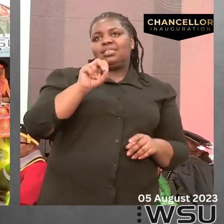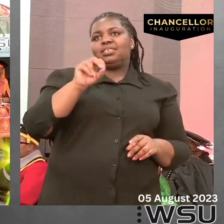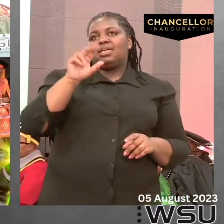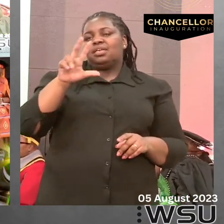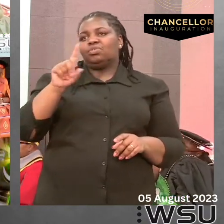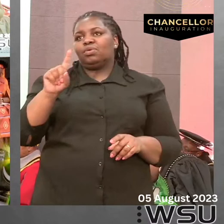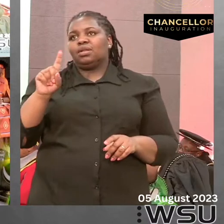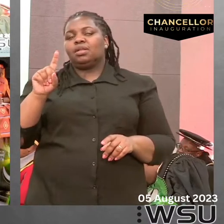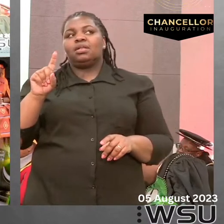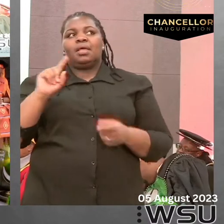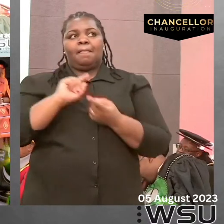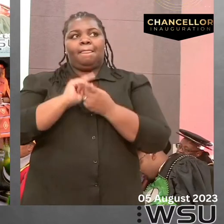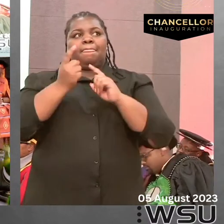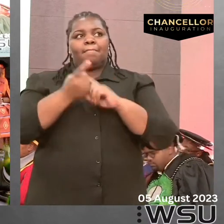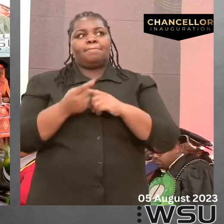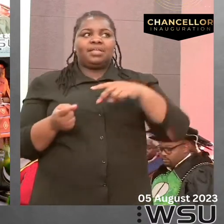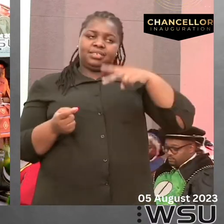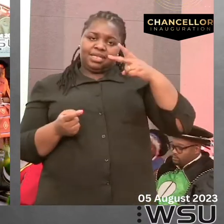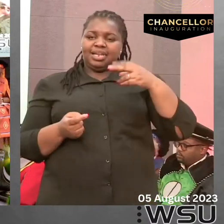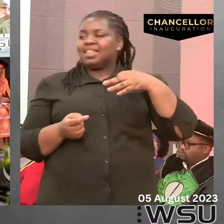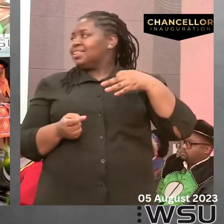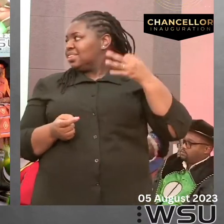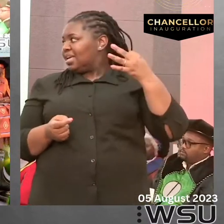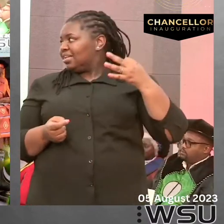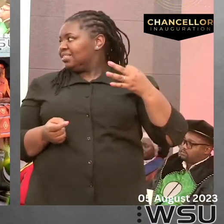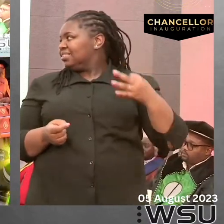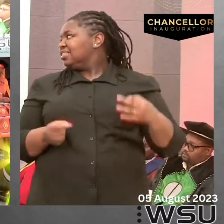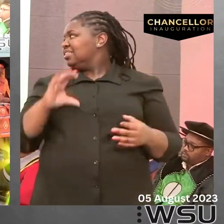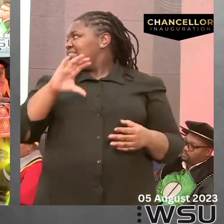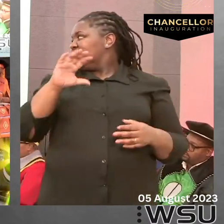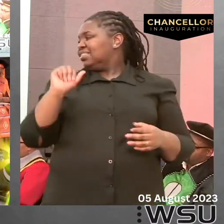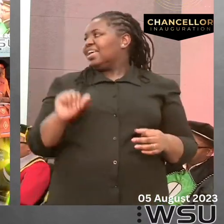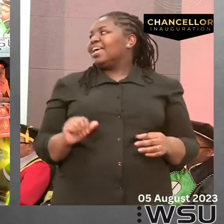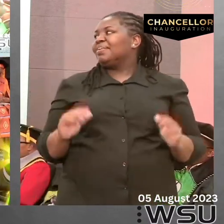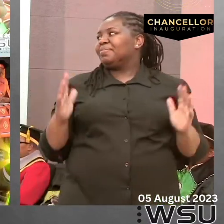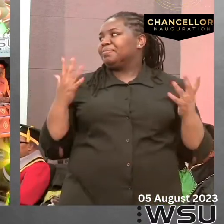passed and they become the second and the third chartered accountants in the country.